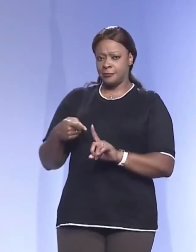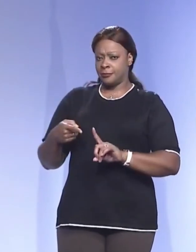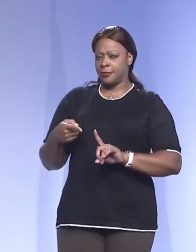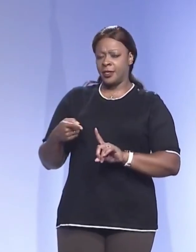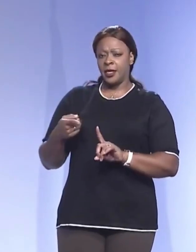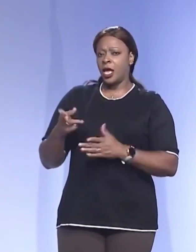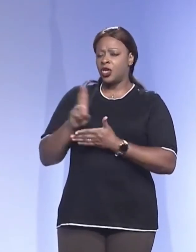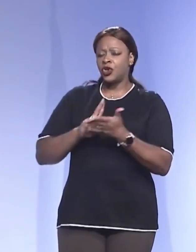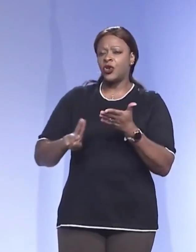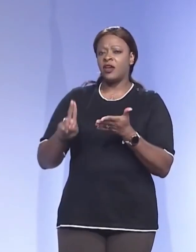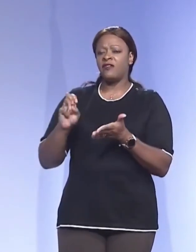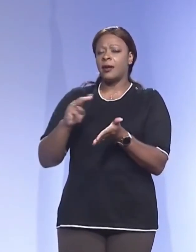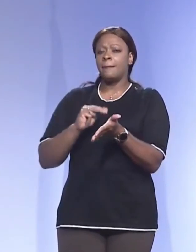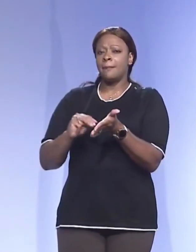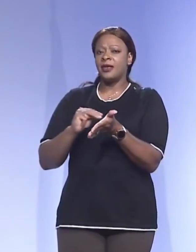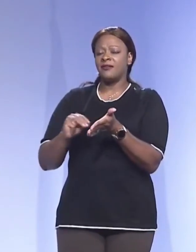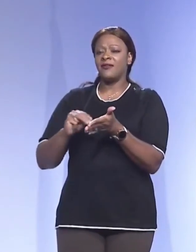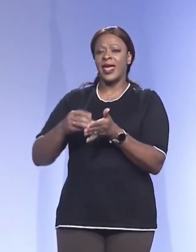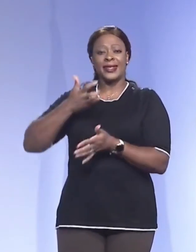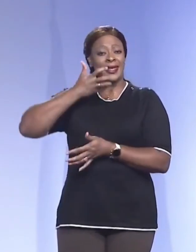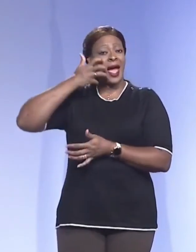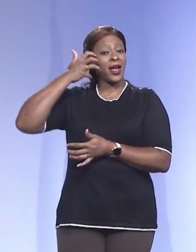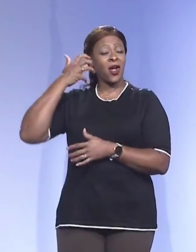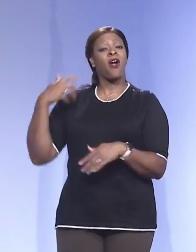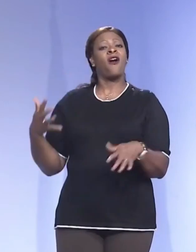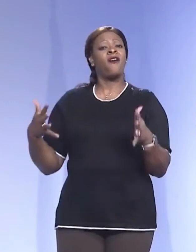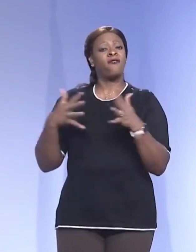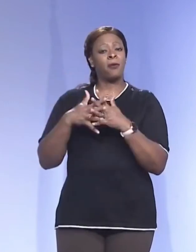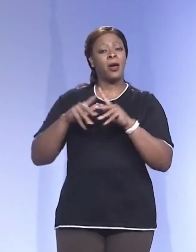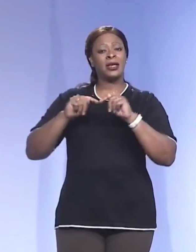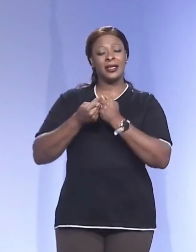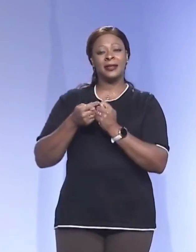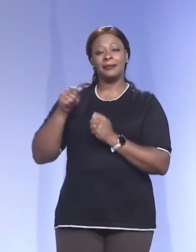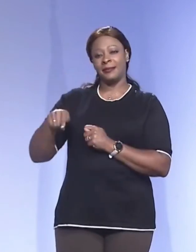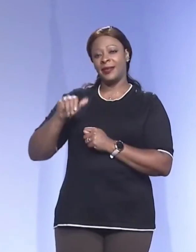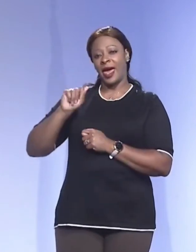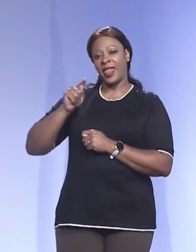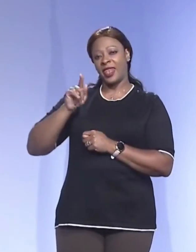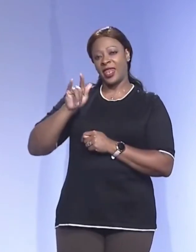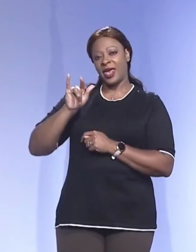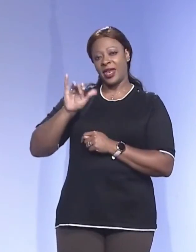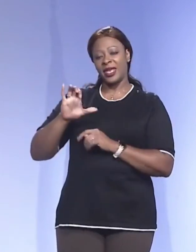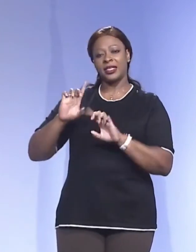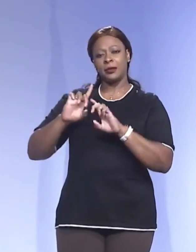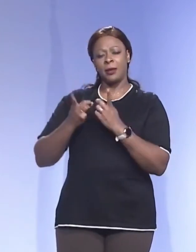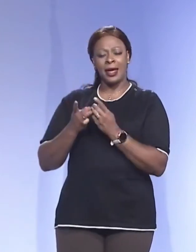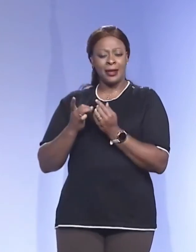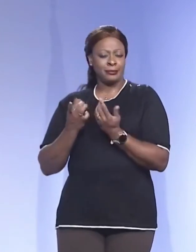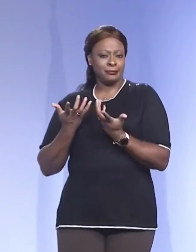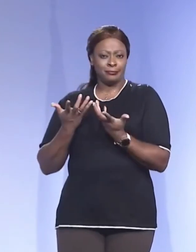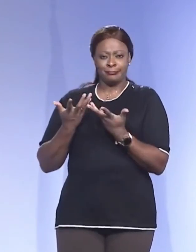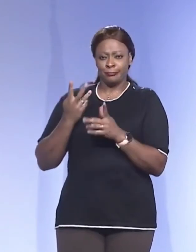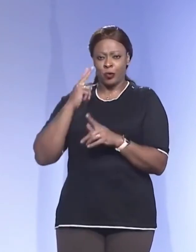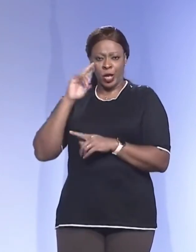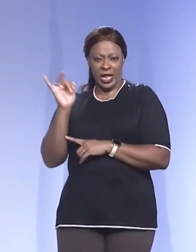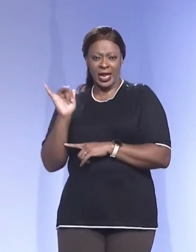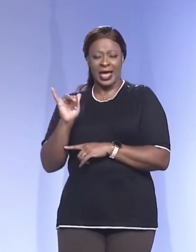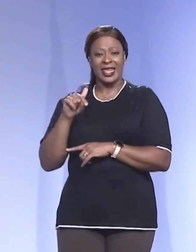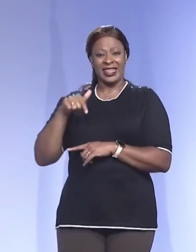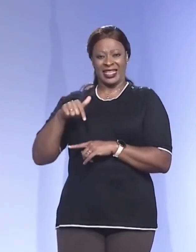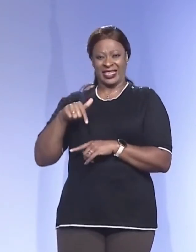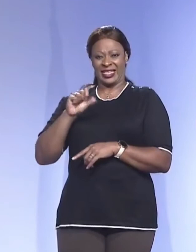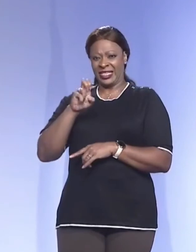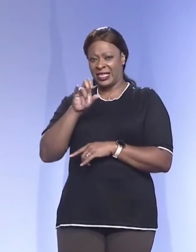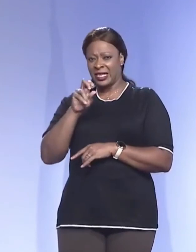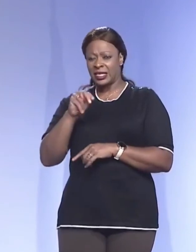the University of Memphis Tiger football team and athletics, where do we stand there for the season, as well